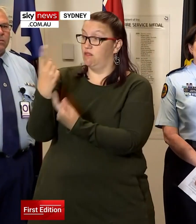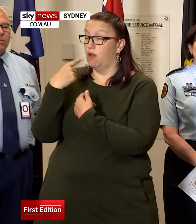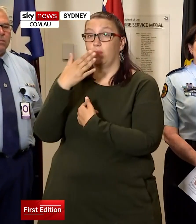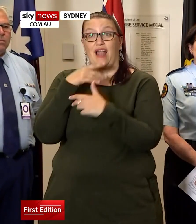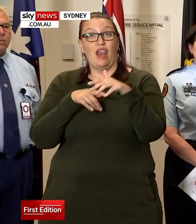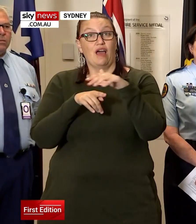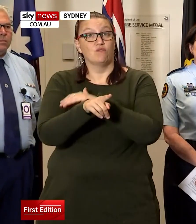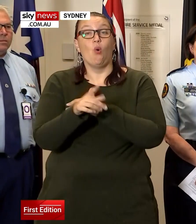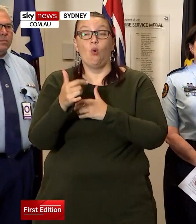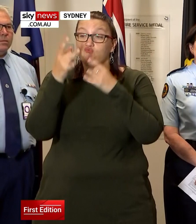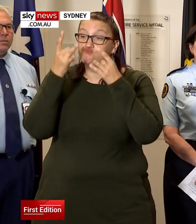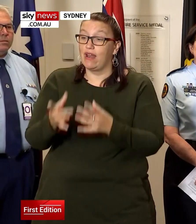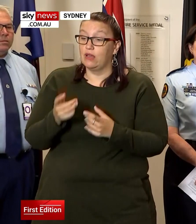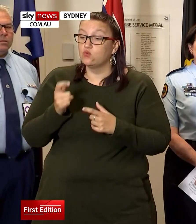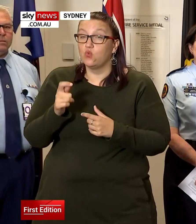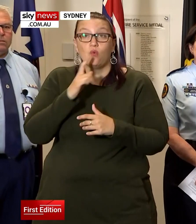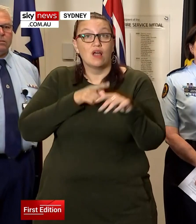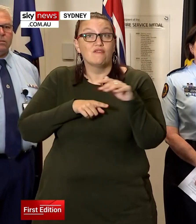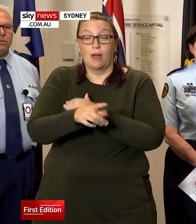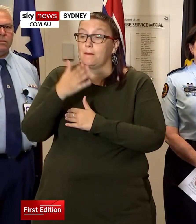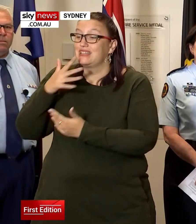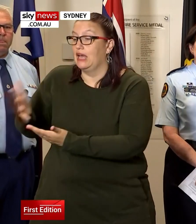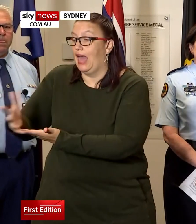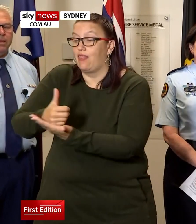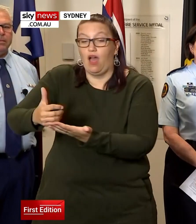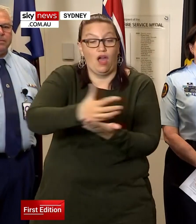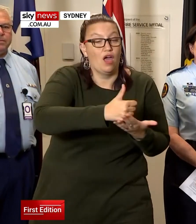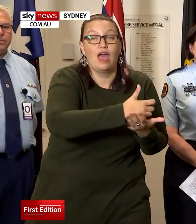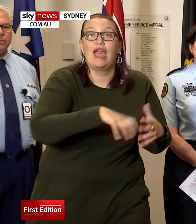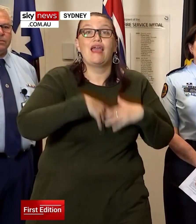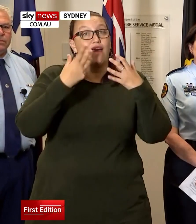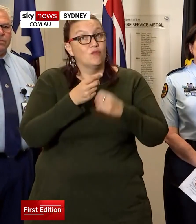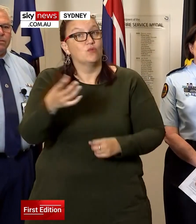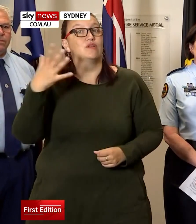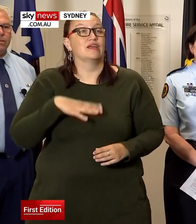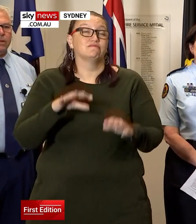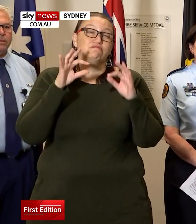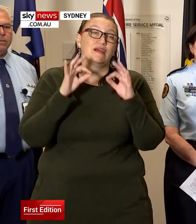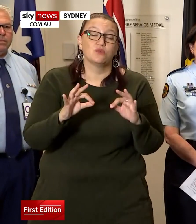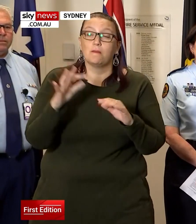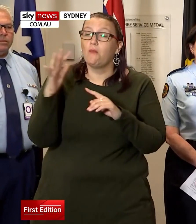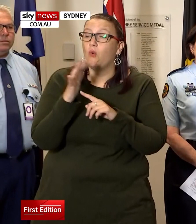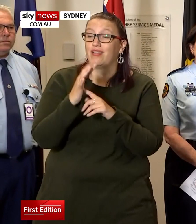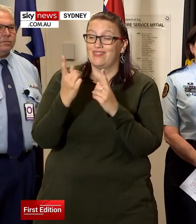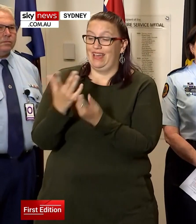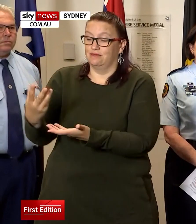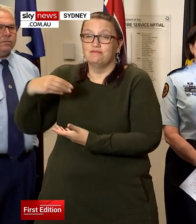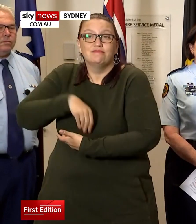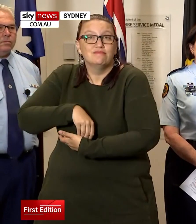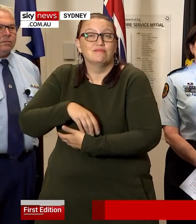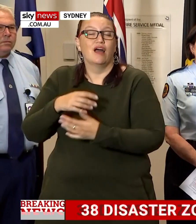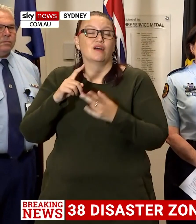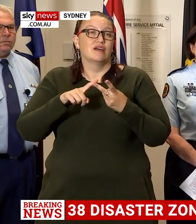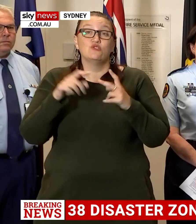please get together your precious belongings, make sure you are safe, and make sure you're ready to leave at very short notice. And that's really,